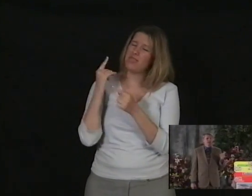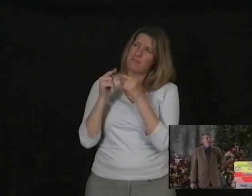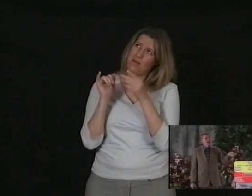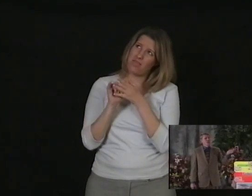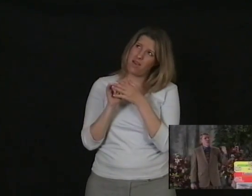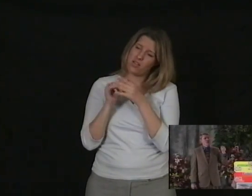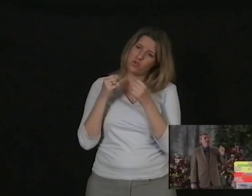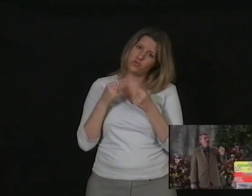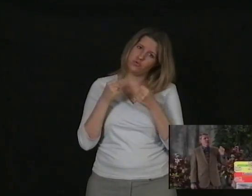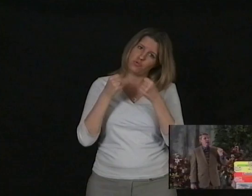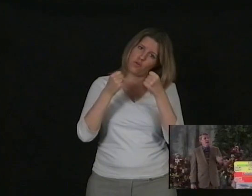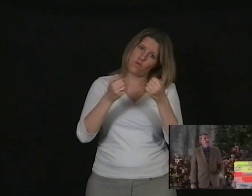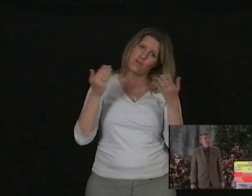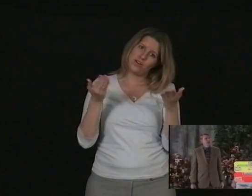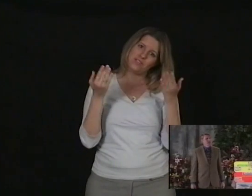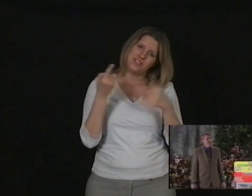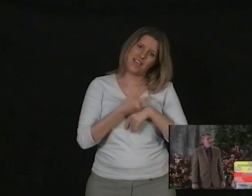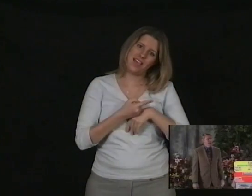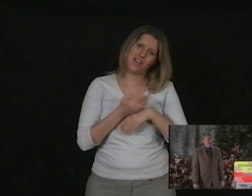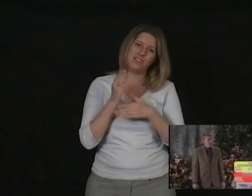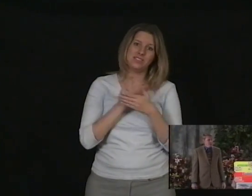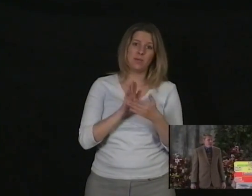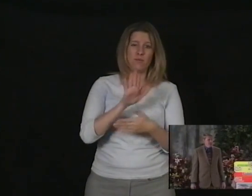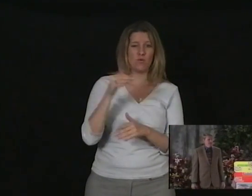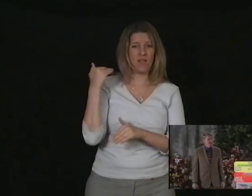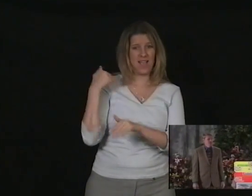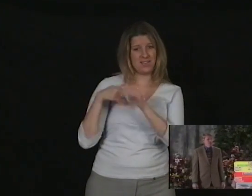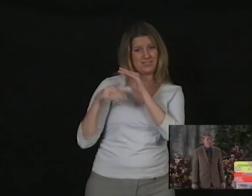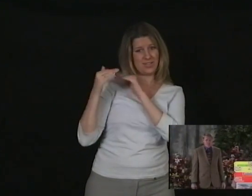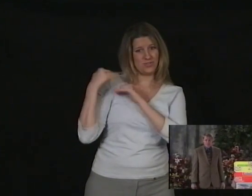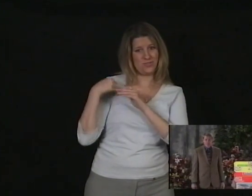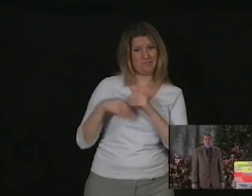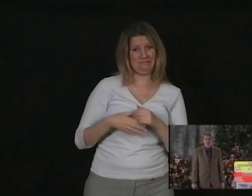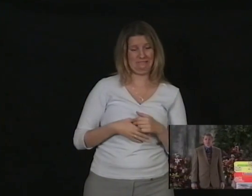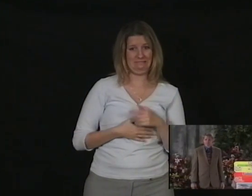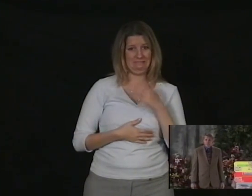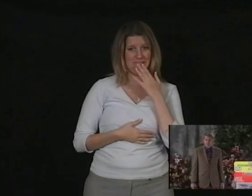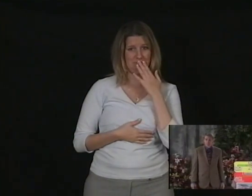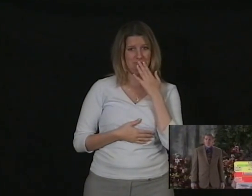that, you drove over here today on some of your ancestors.